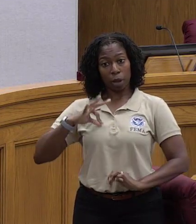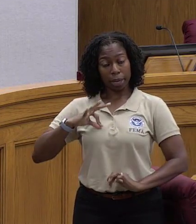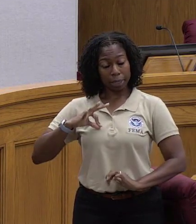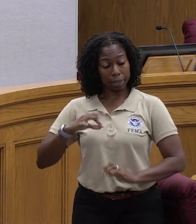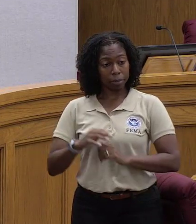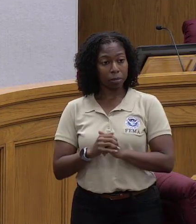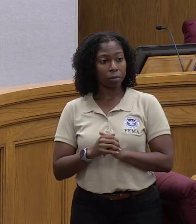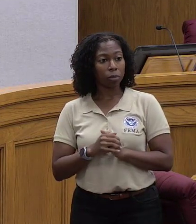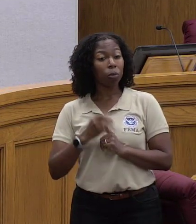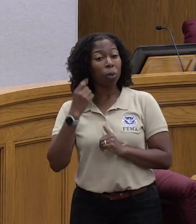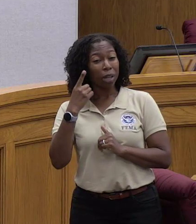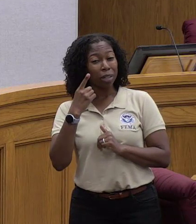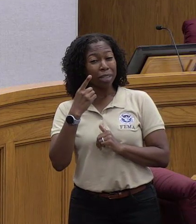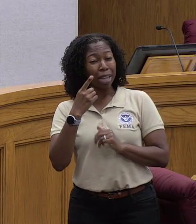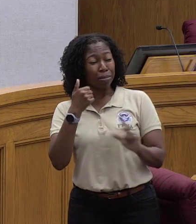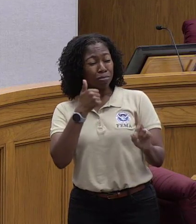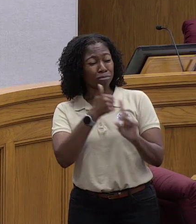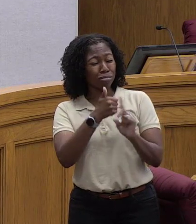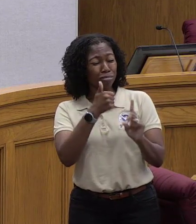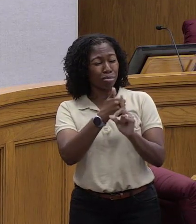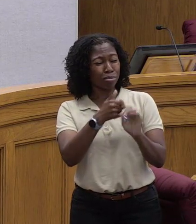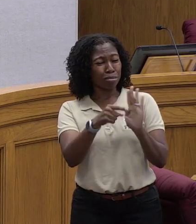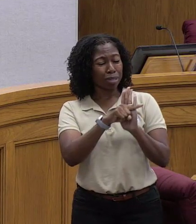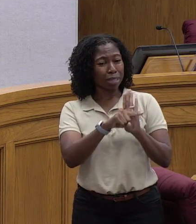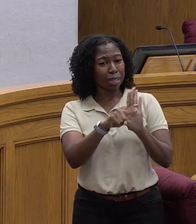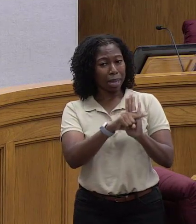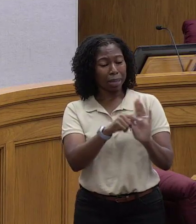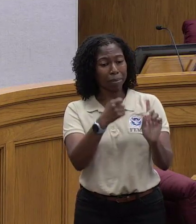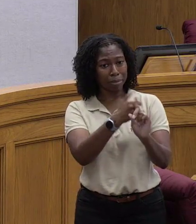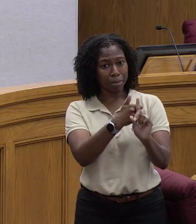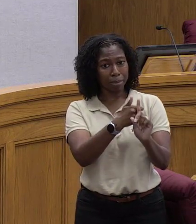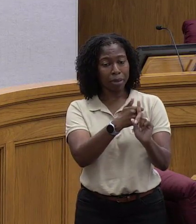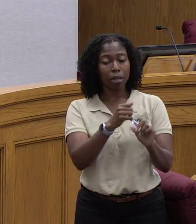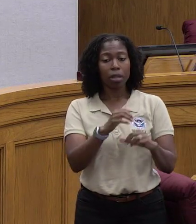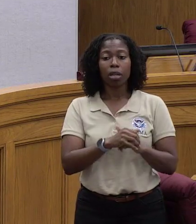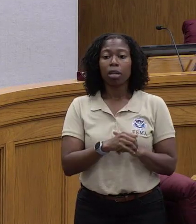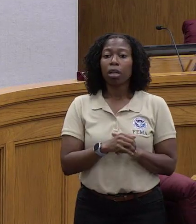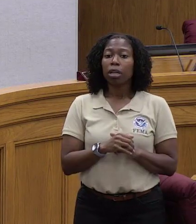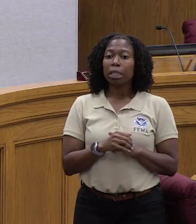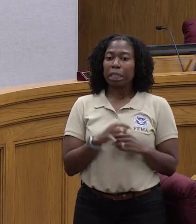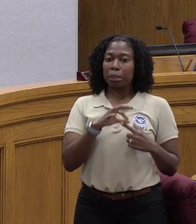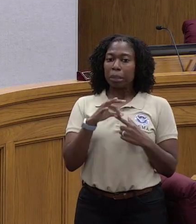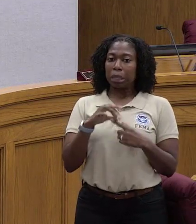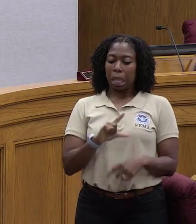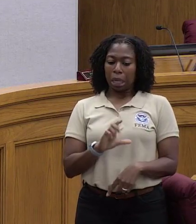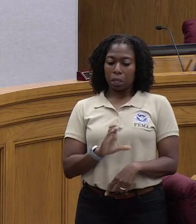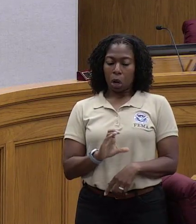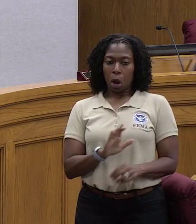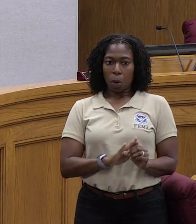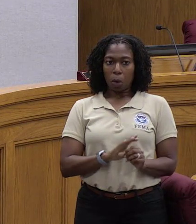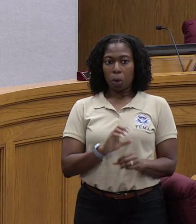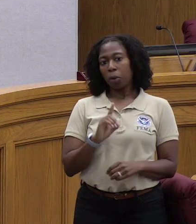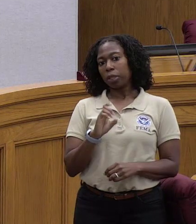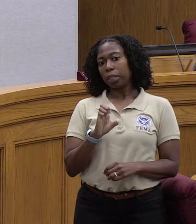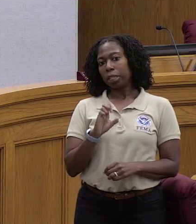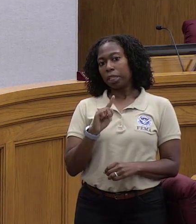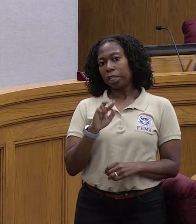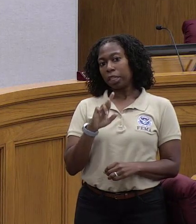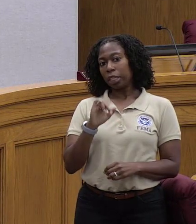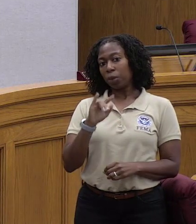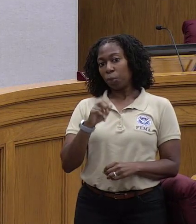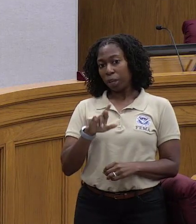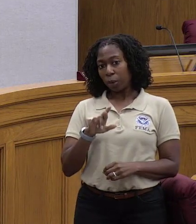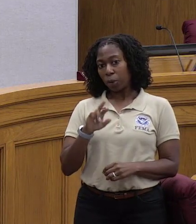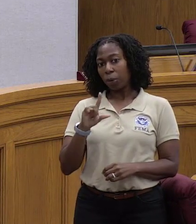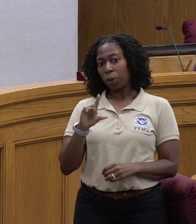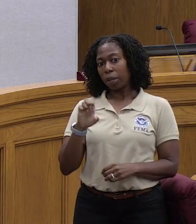on our customers and particularly communities such as the Lake Charles area, DeRidder, Leesville,